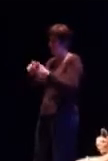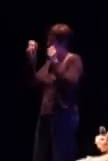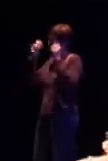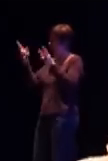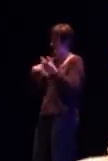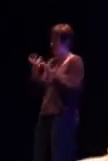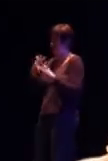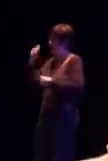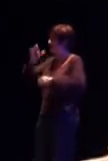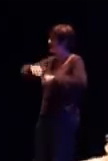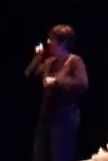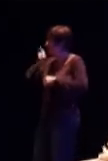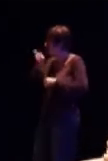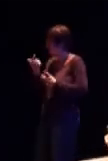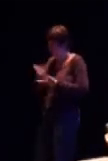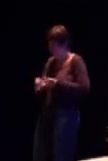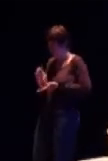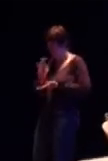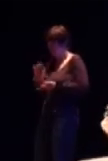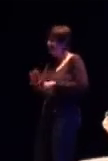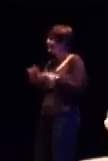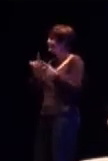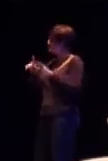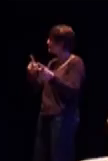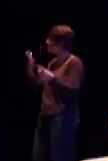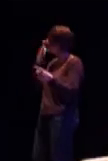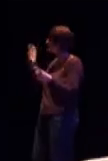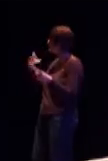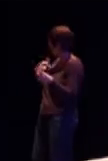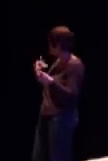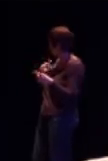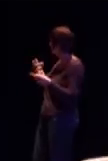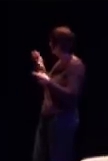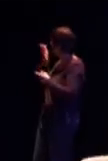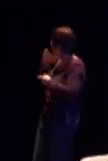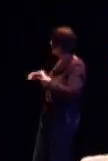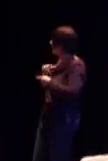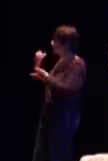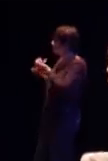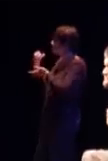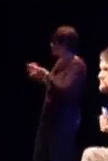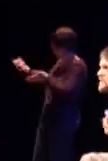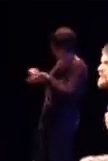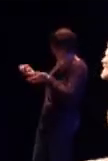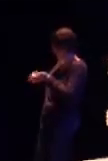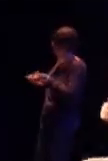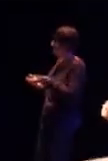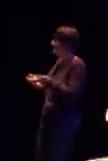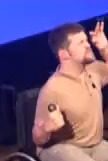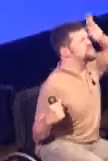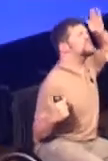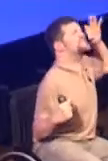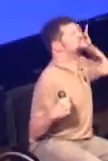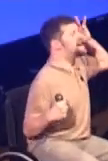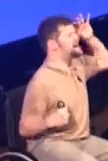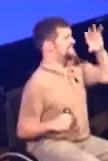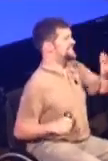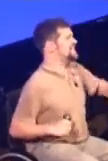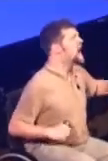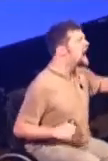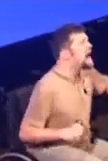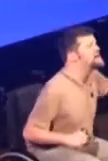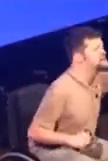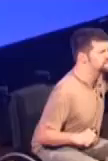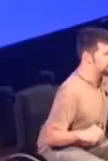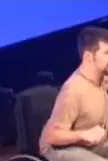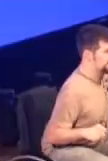to South Africa, and yet I looked like the one in need of charity there. So, with this in